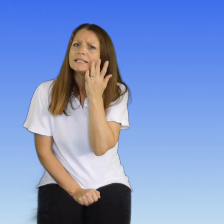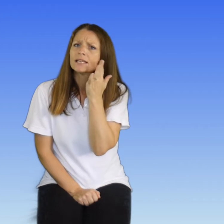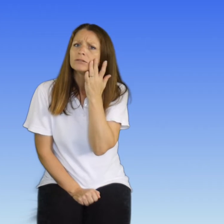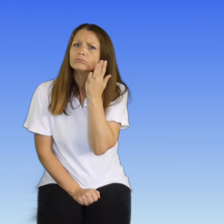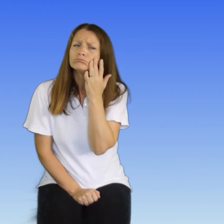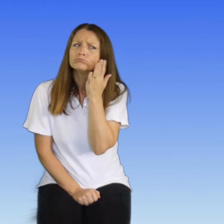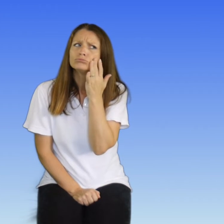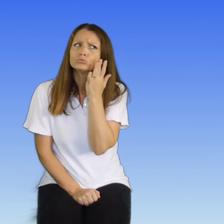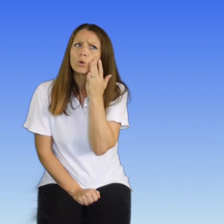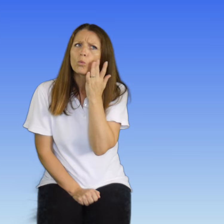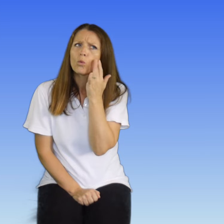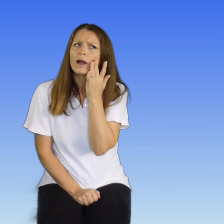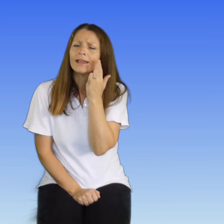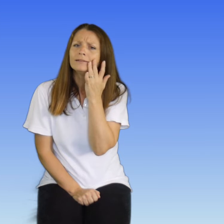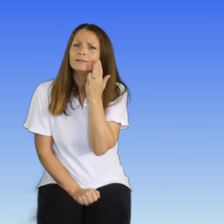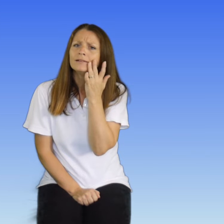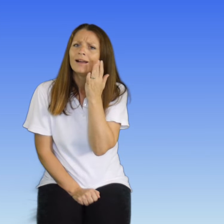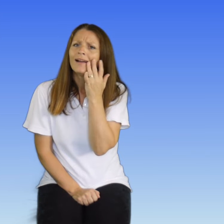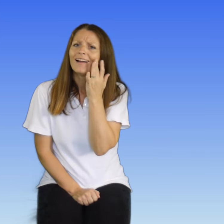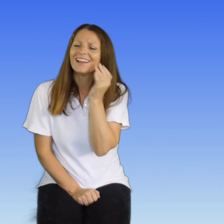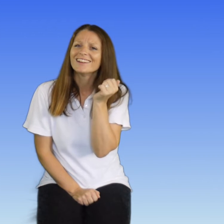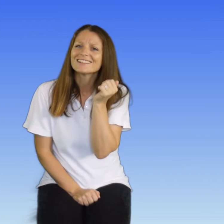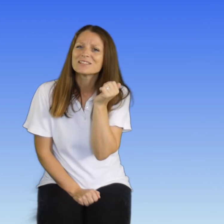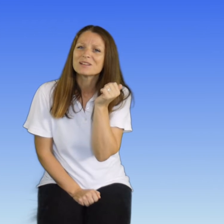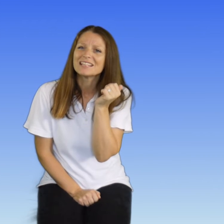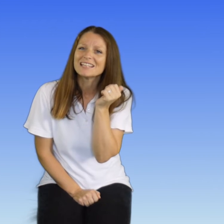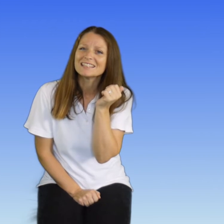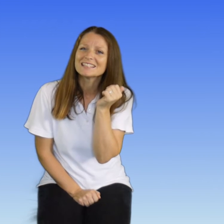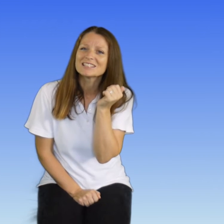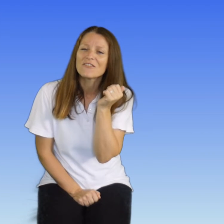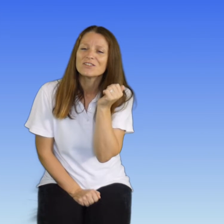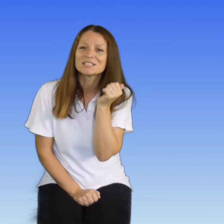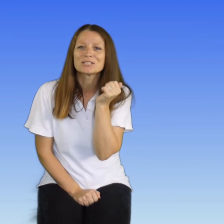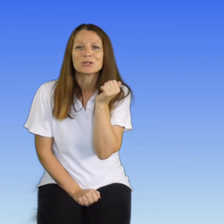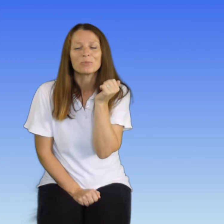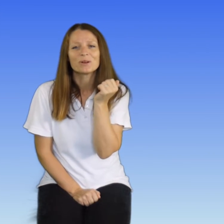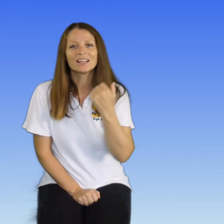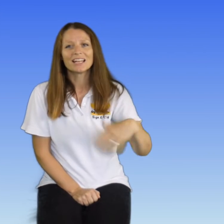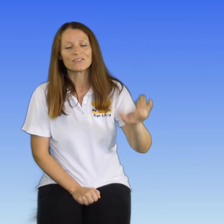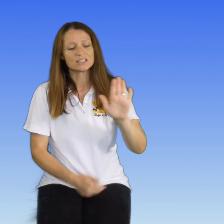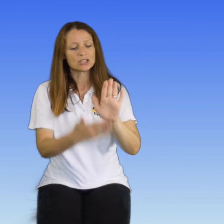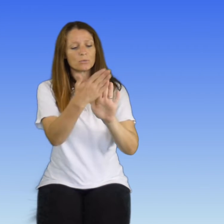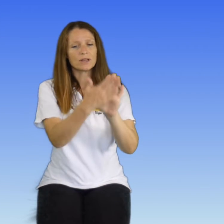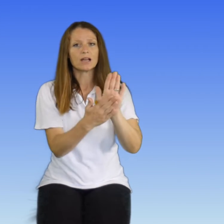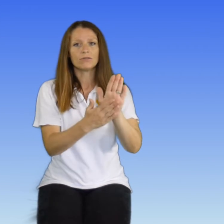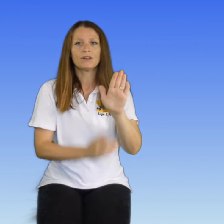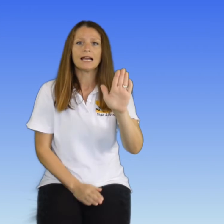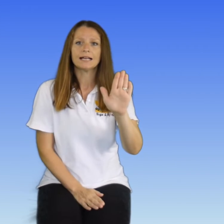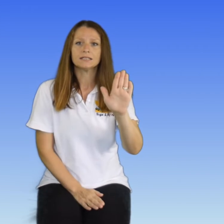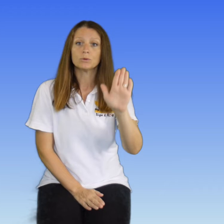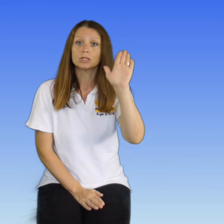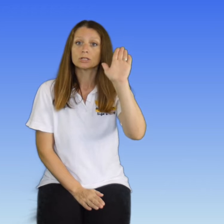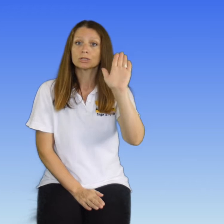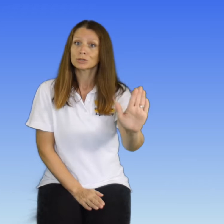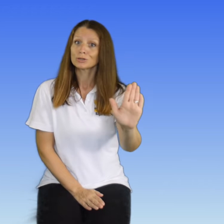waiting. When? And lastly, we're going to need the sign for stop. Now for stop, we get our flat hand and we just